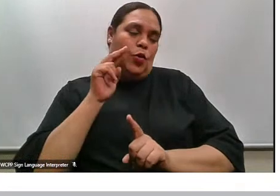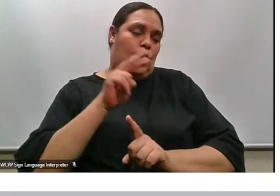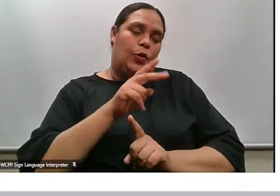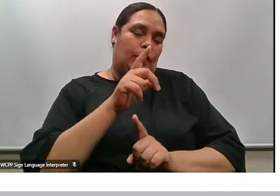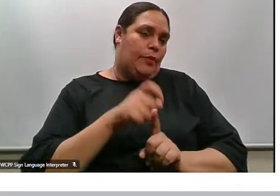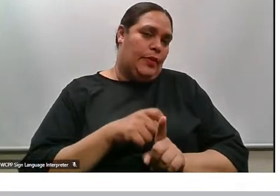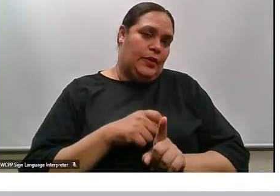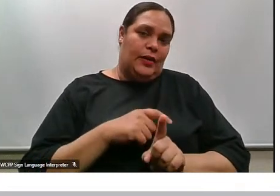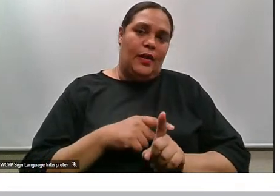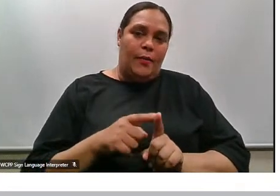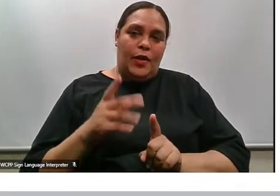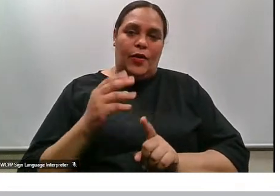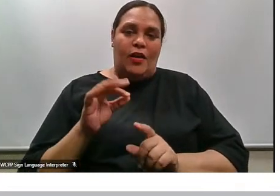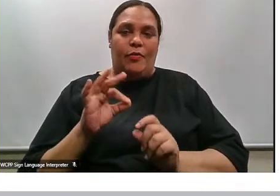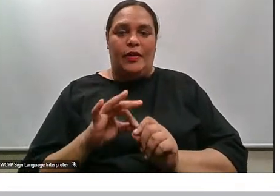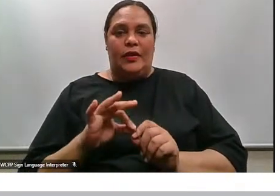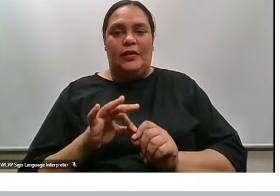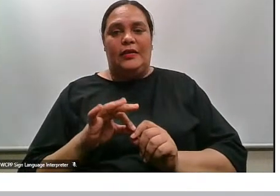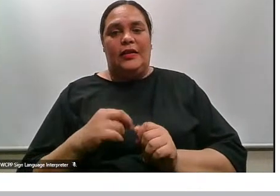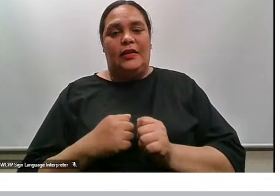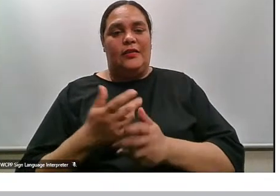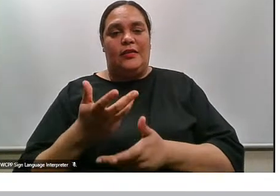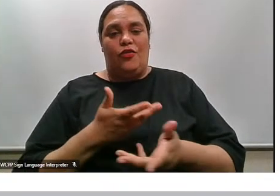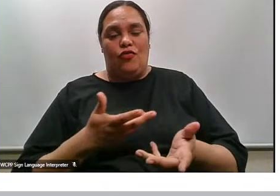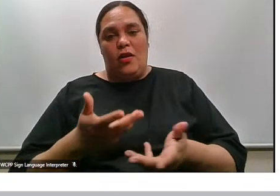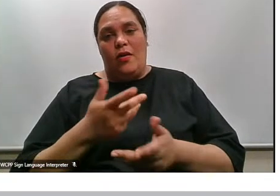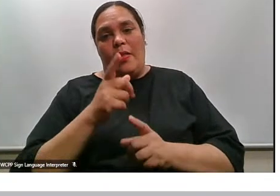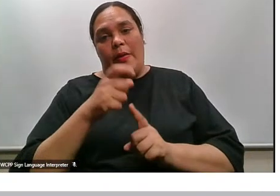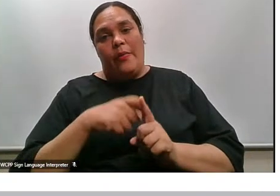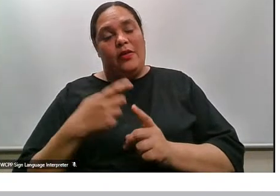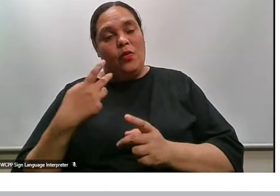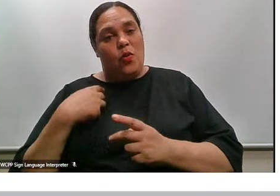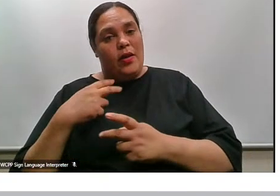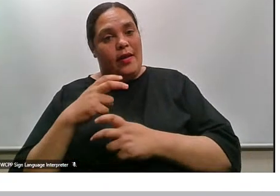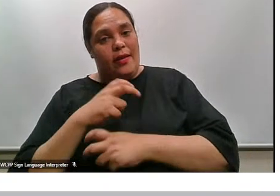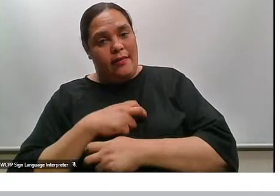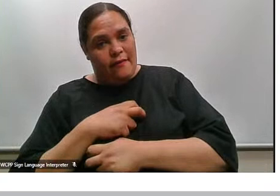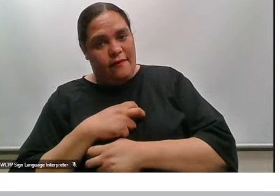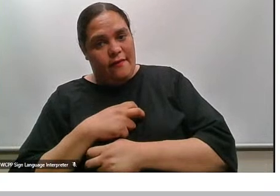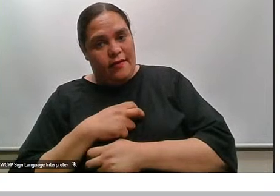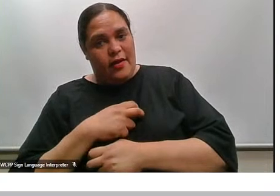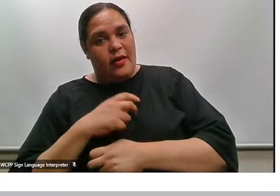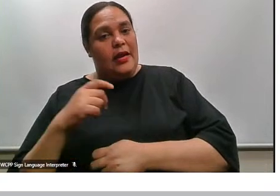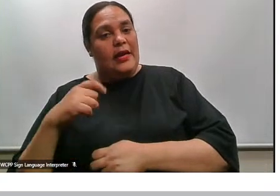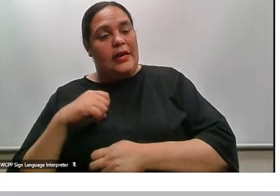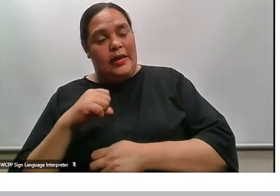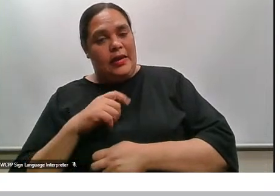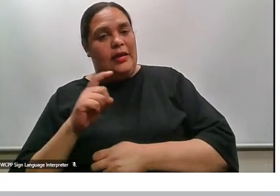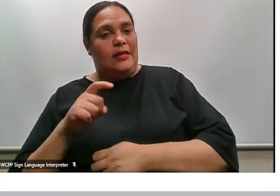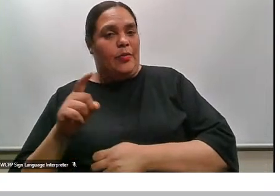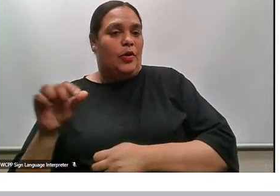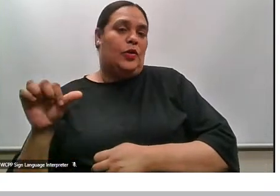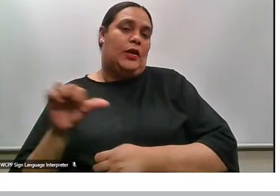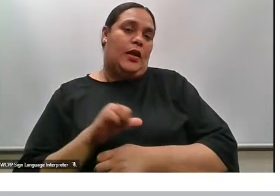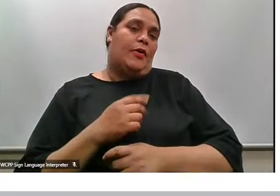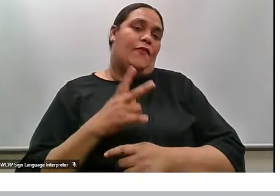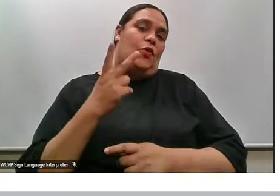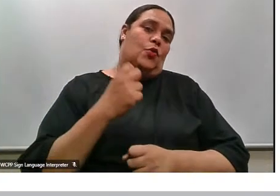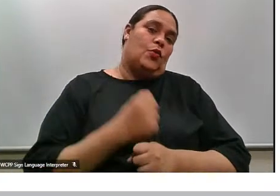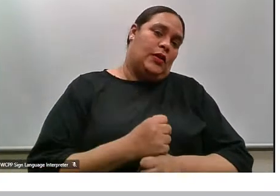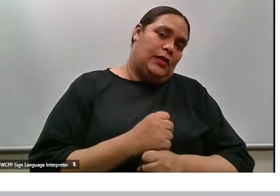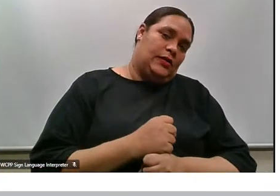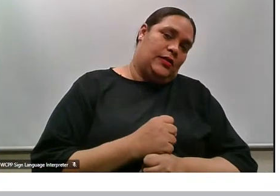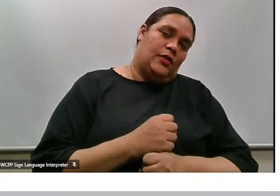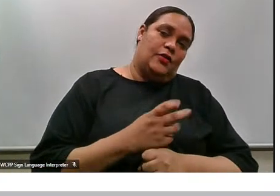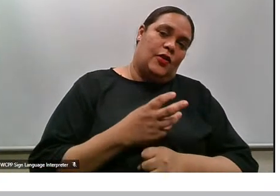We had a particular strat session. The person was on leave and he or she literally came in for 2 days.